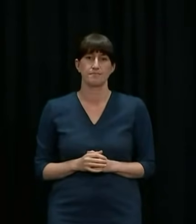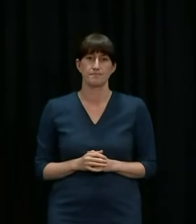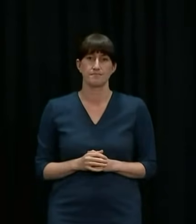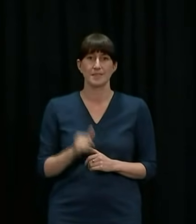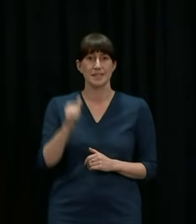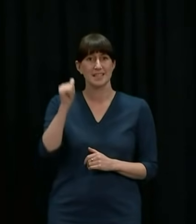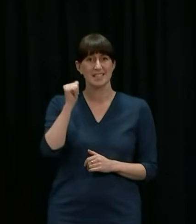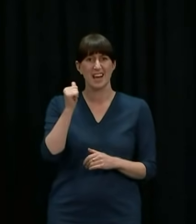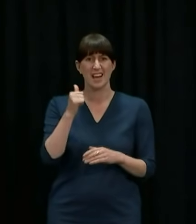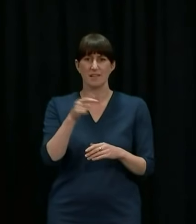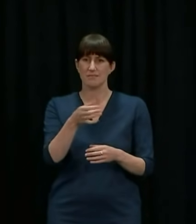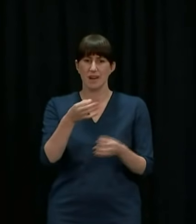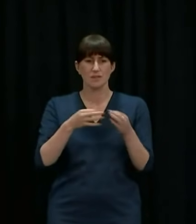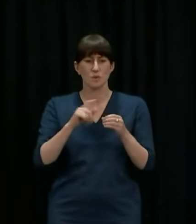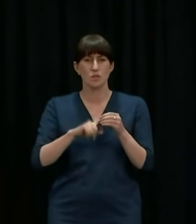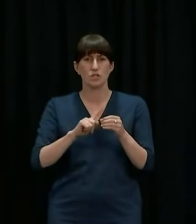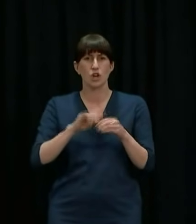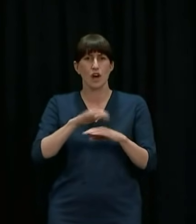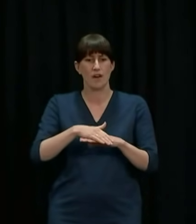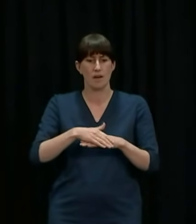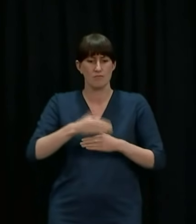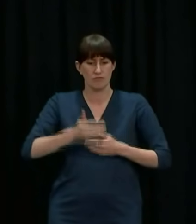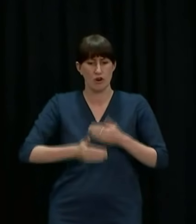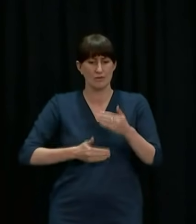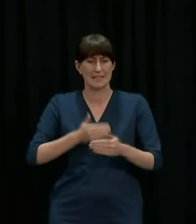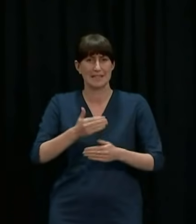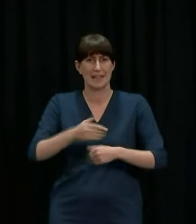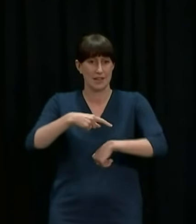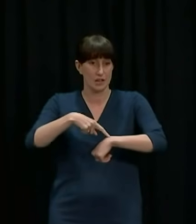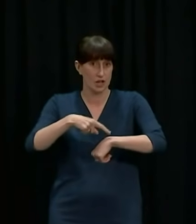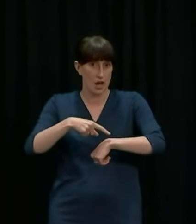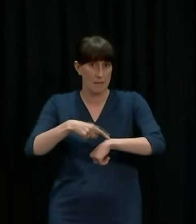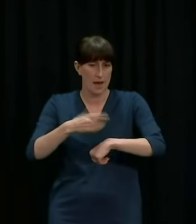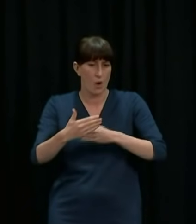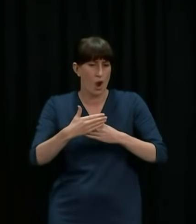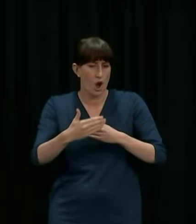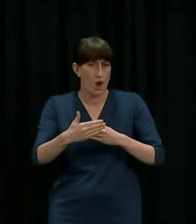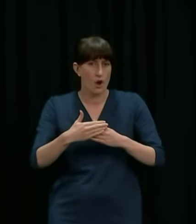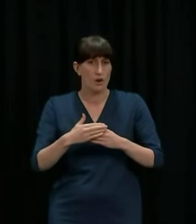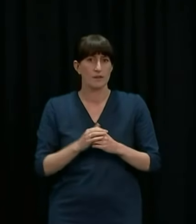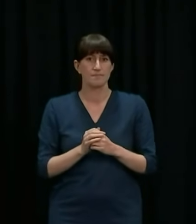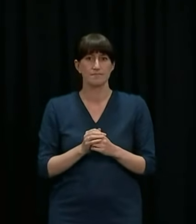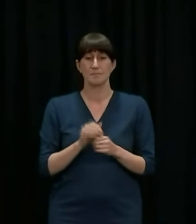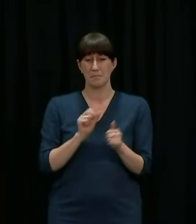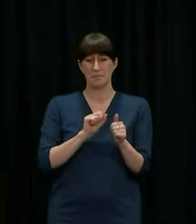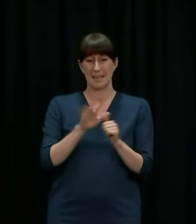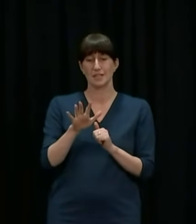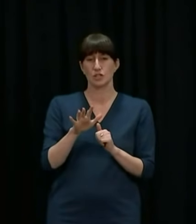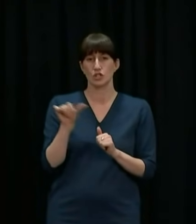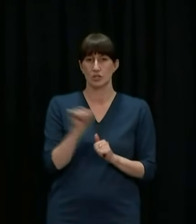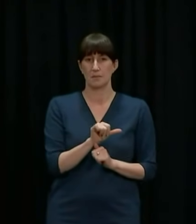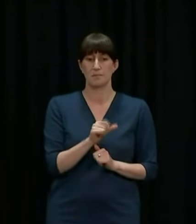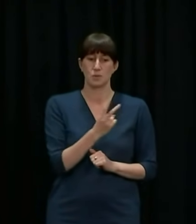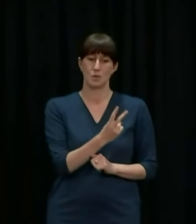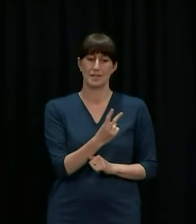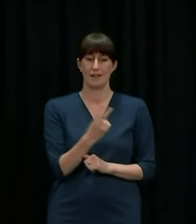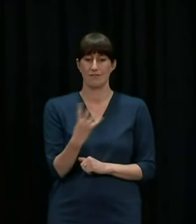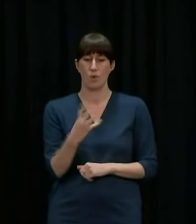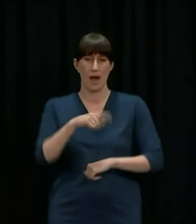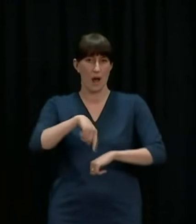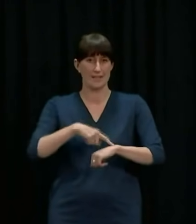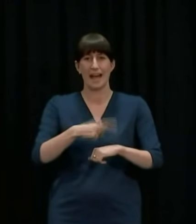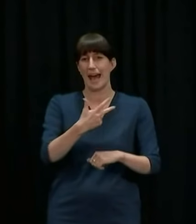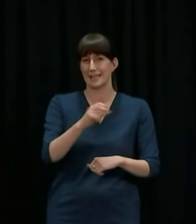the processing times for tests. The benchmark we have is that 24 hours, 80% of tests should be processed within 24